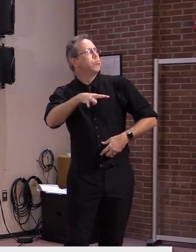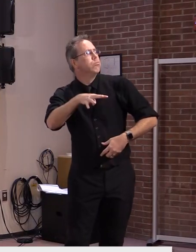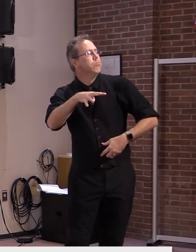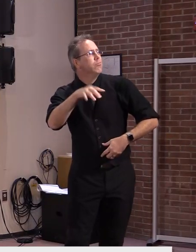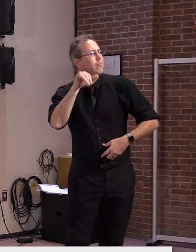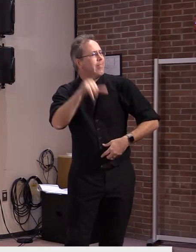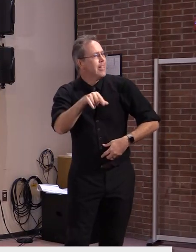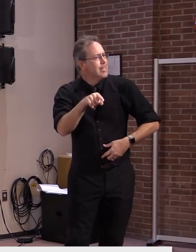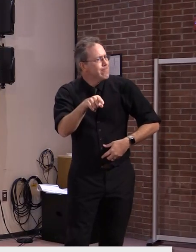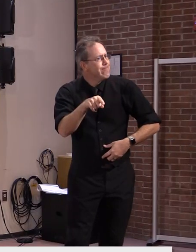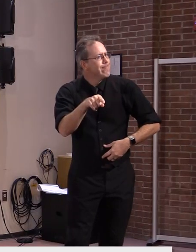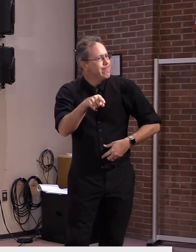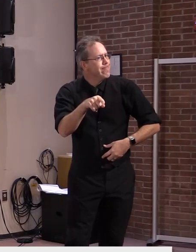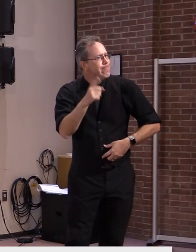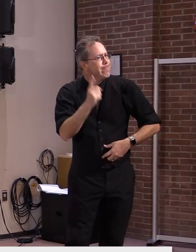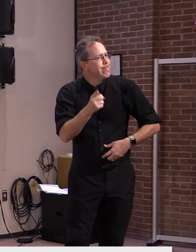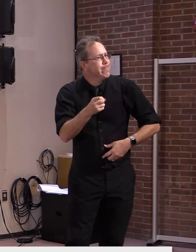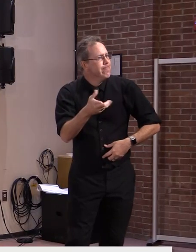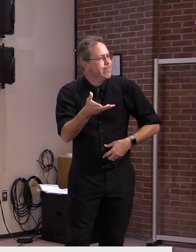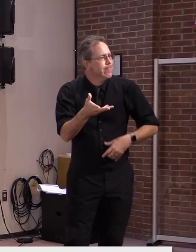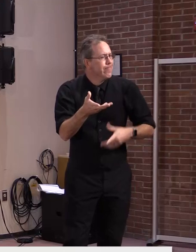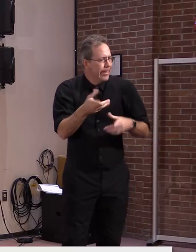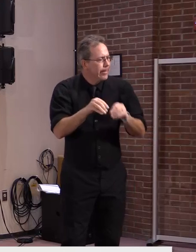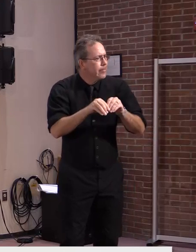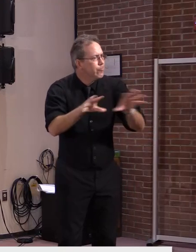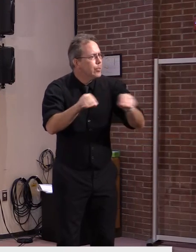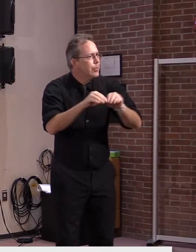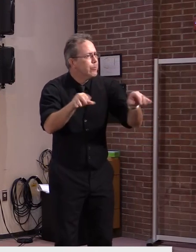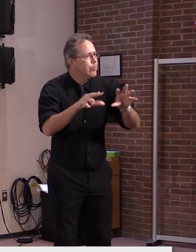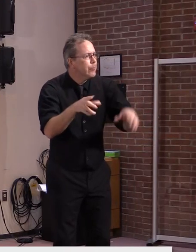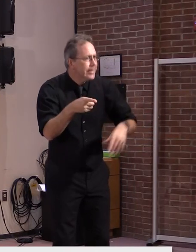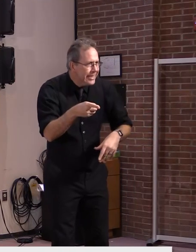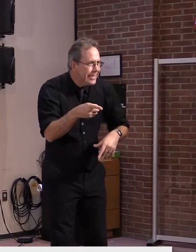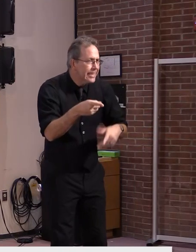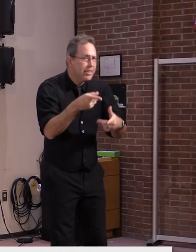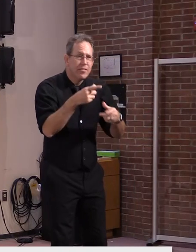are the ones that are driving most of the COVID cases here.